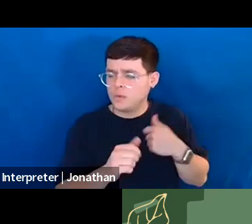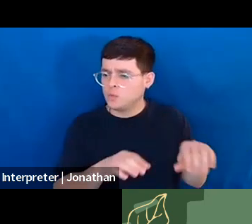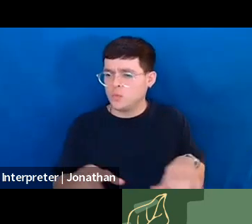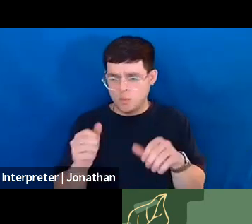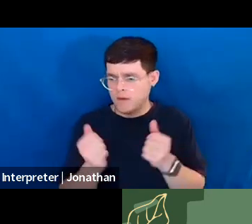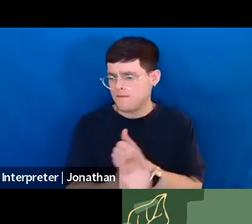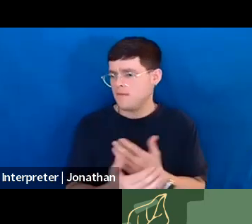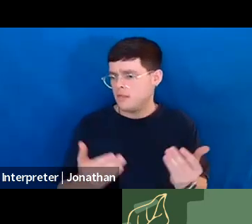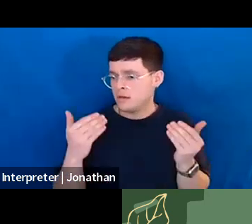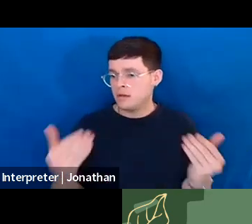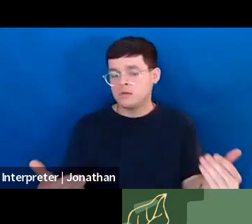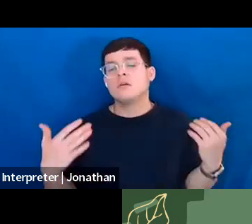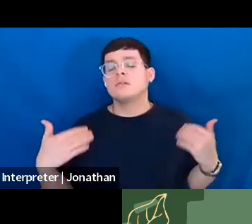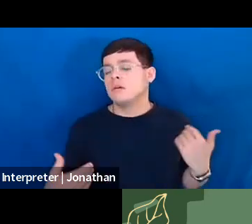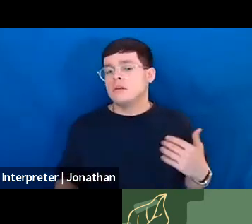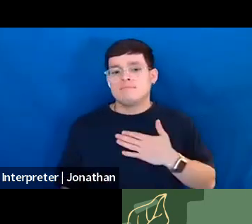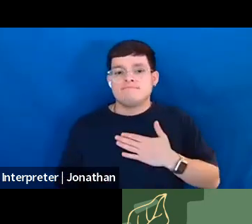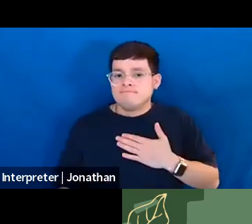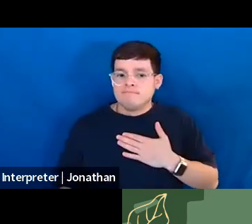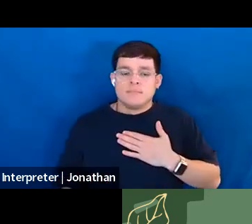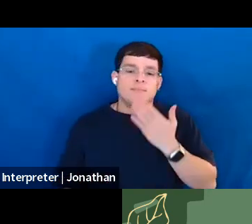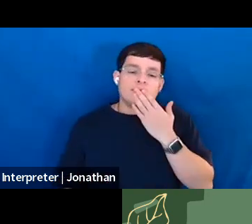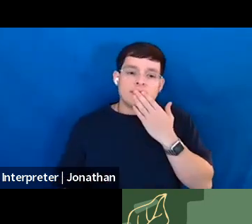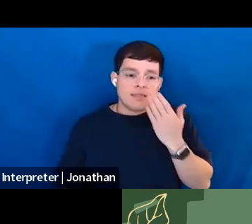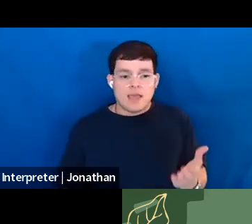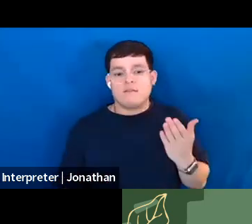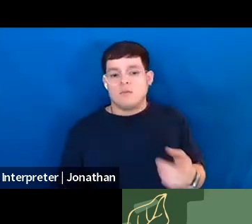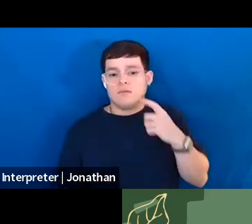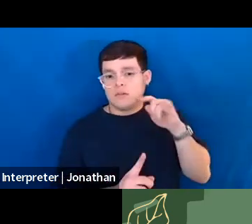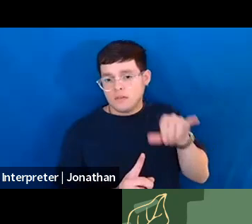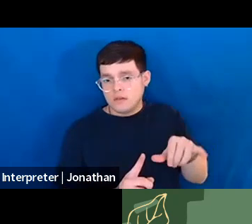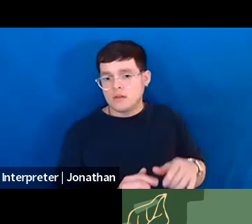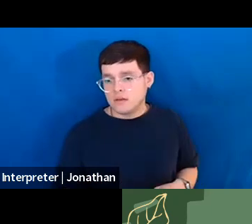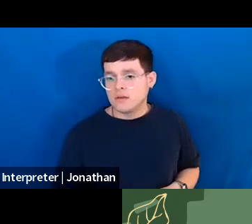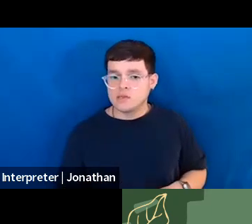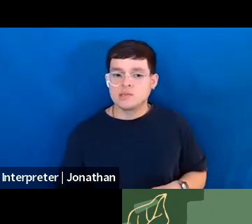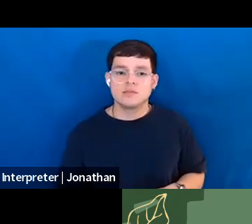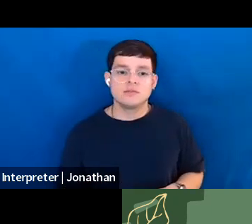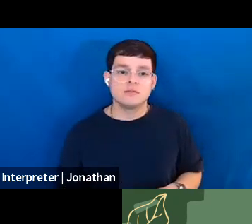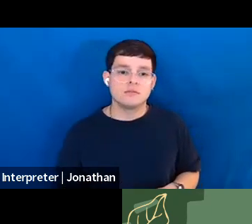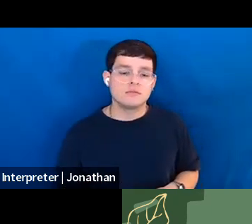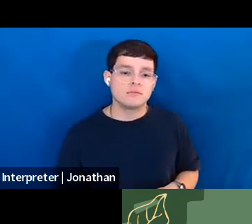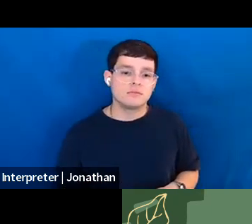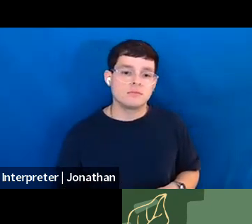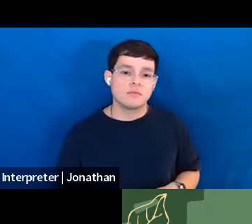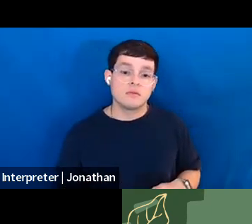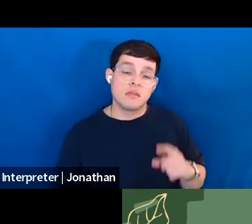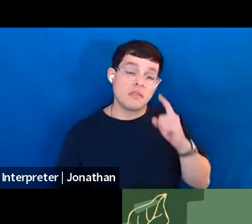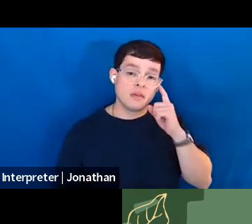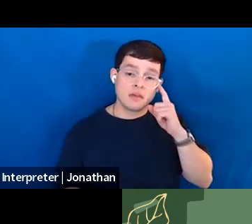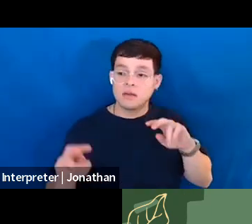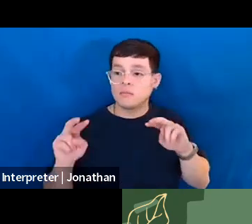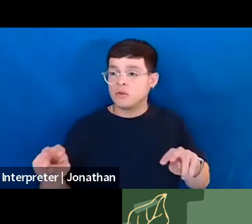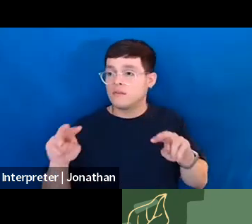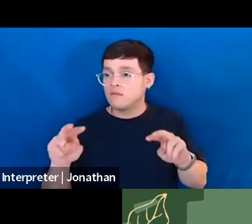cannot be thankful enough for that. And I think that I'm looking forward